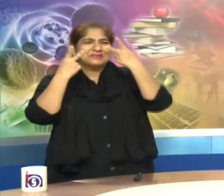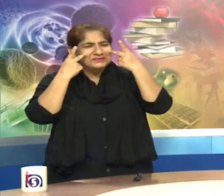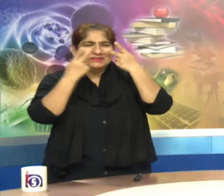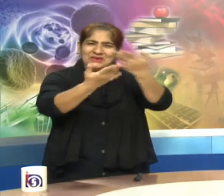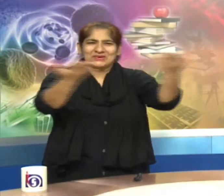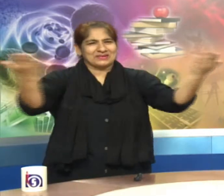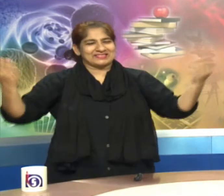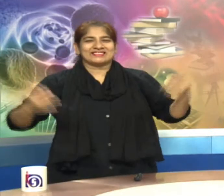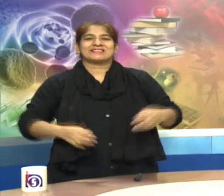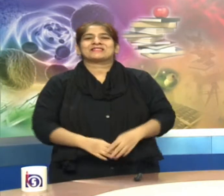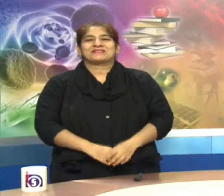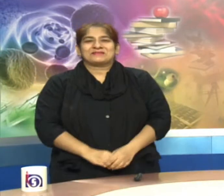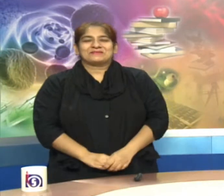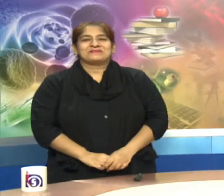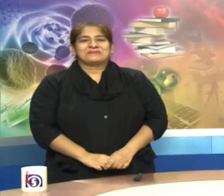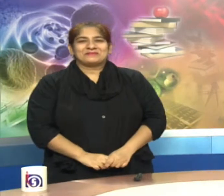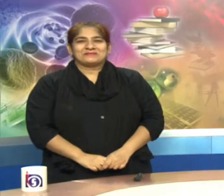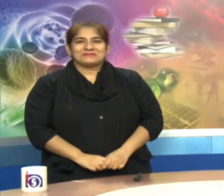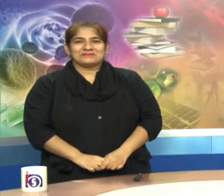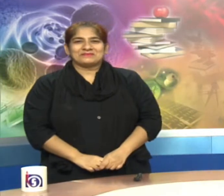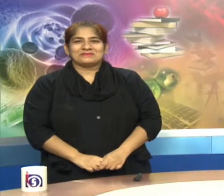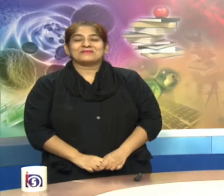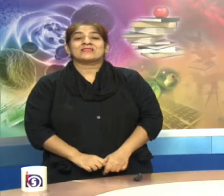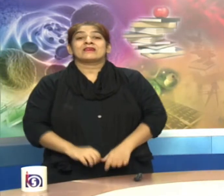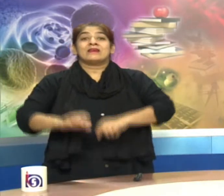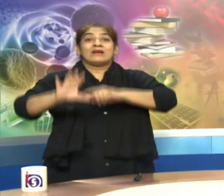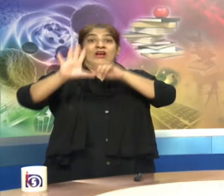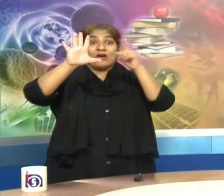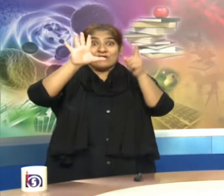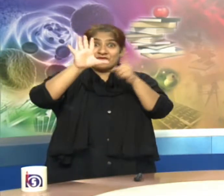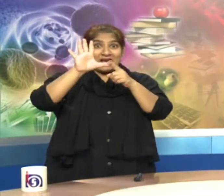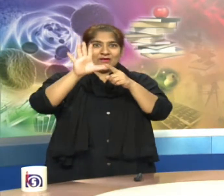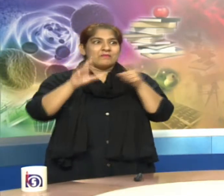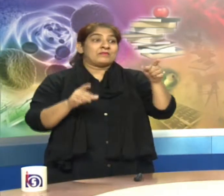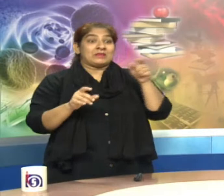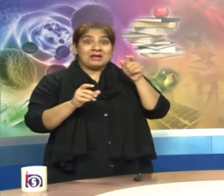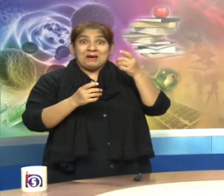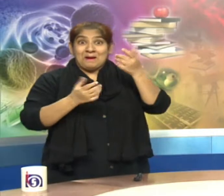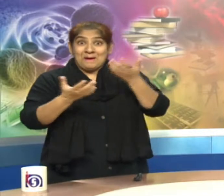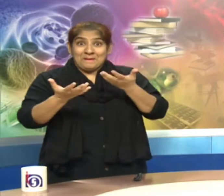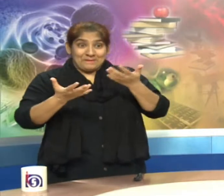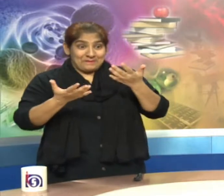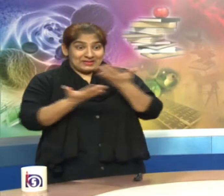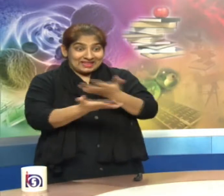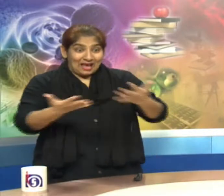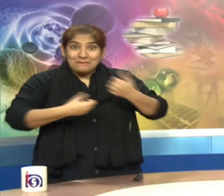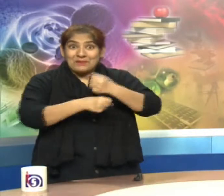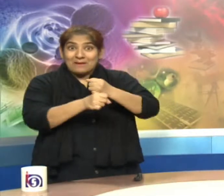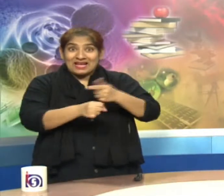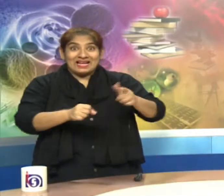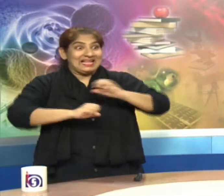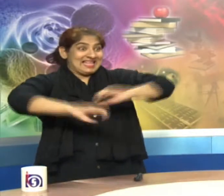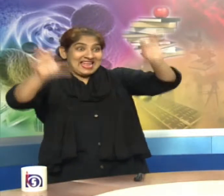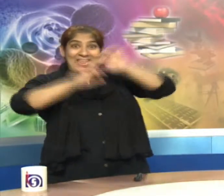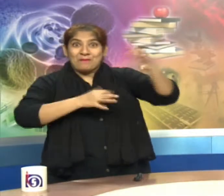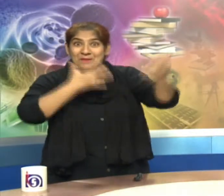If the selling is nicely and beneficial, then it is a kind of incentives.